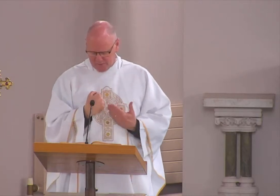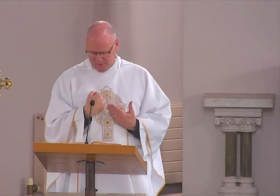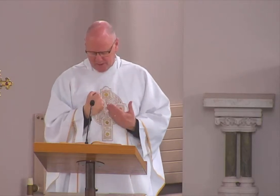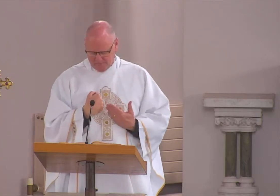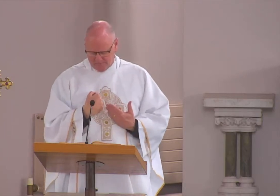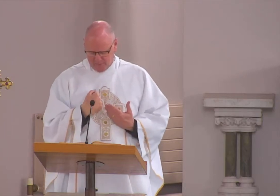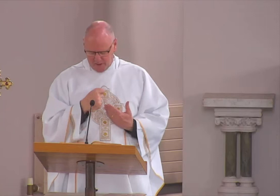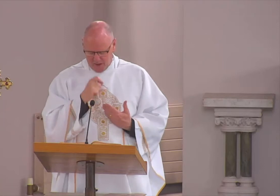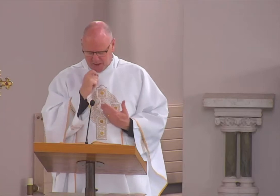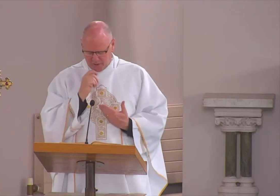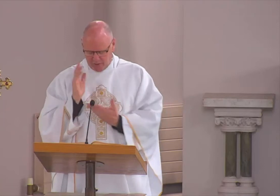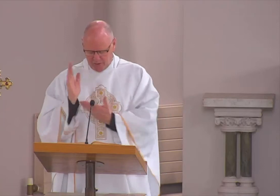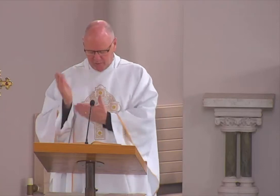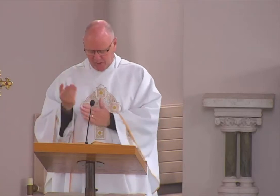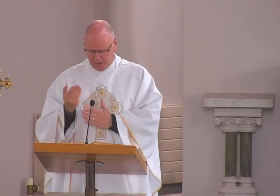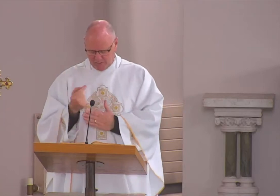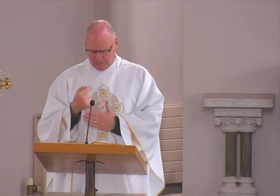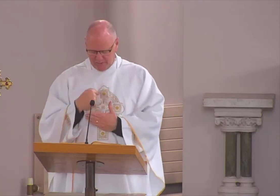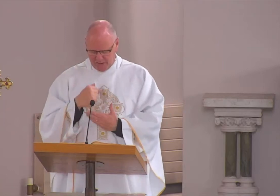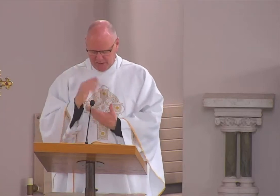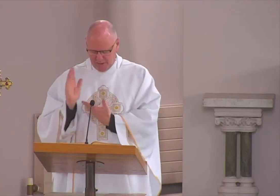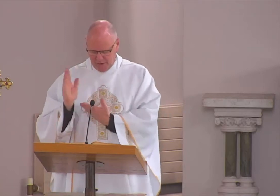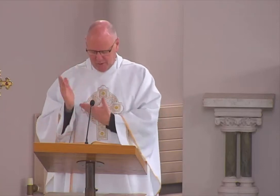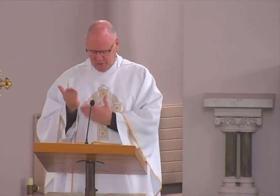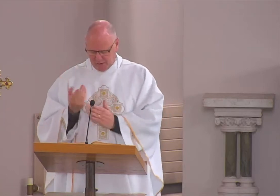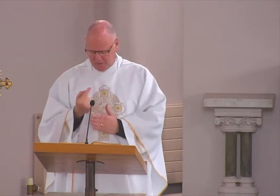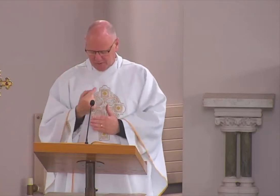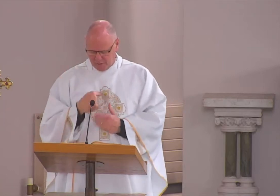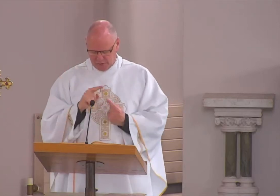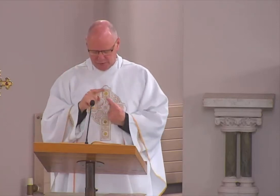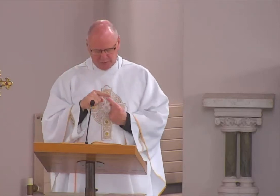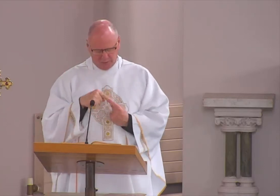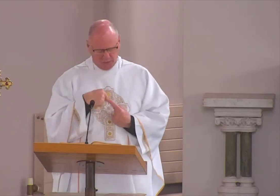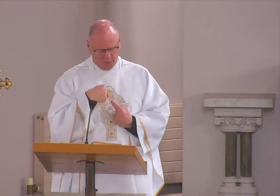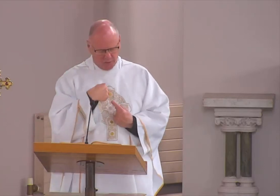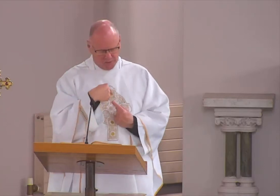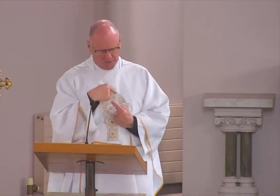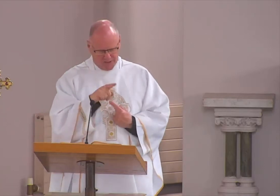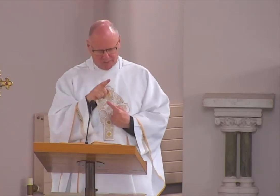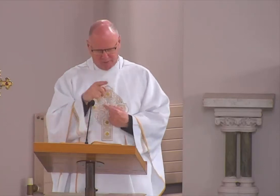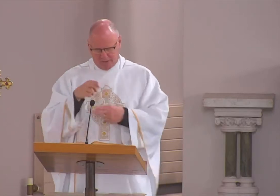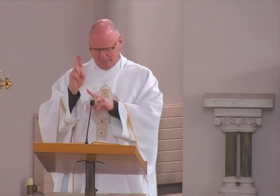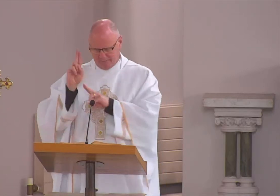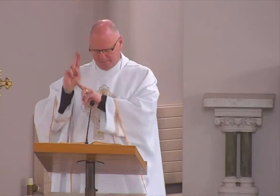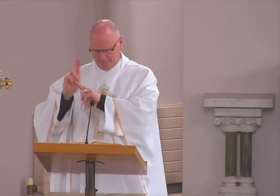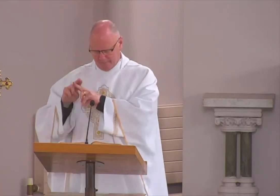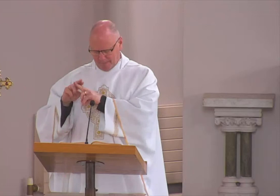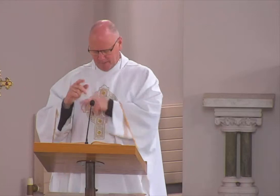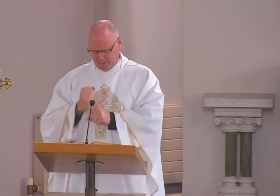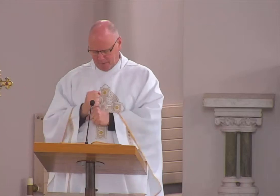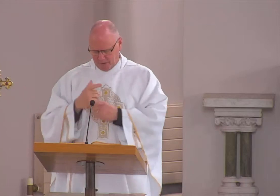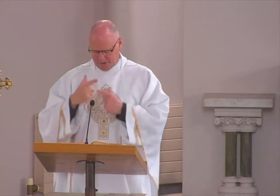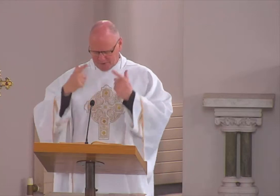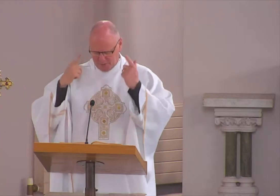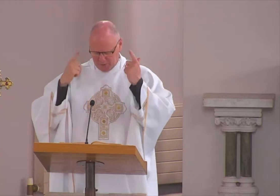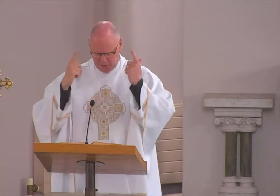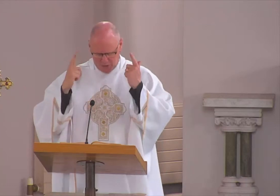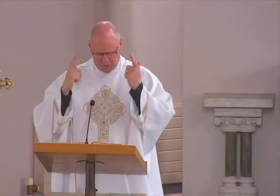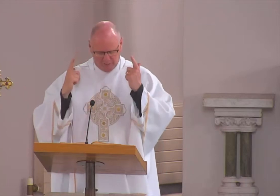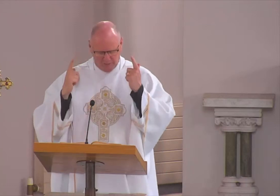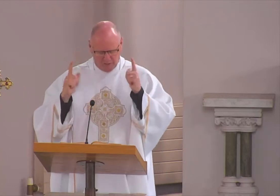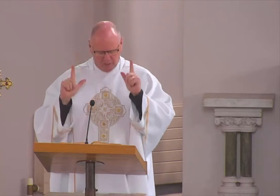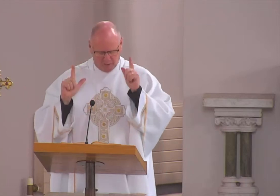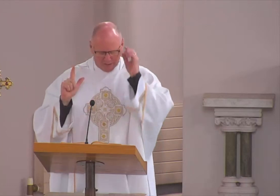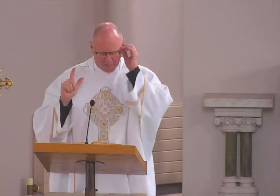welcomes me, and whoever welcomes me welcomes the one who sent me." The Gospel